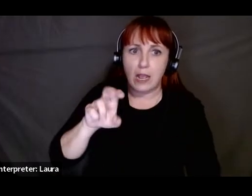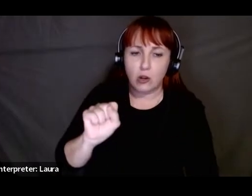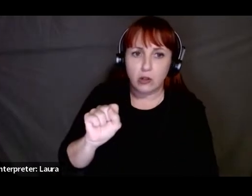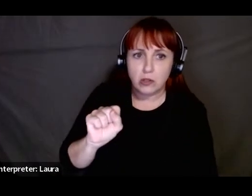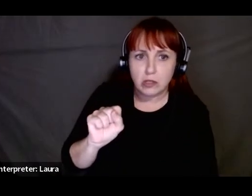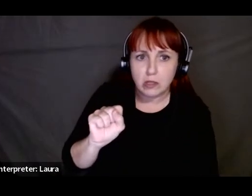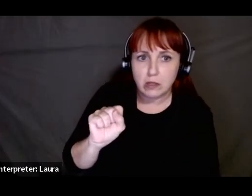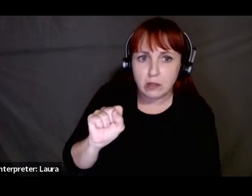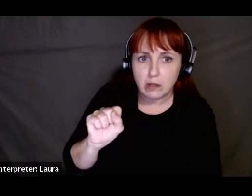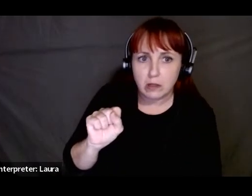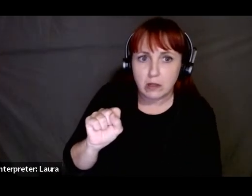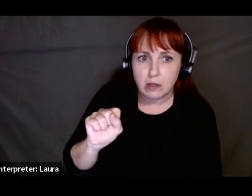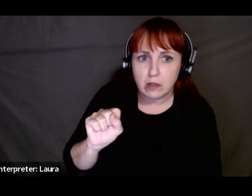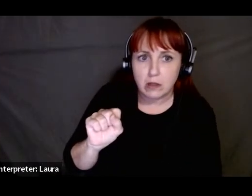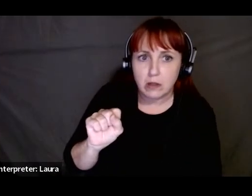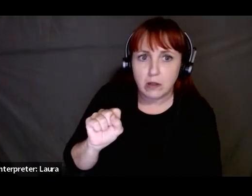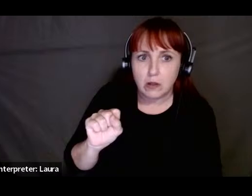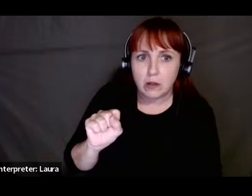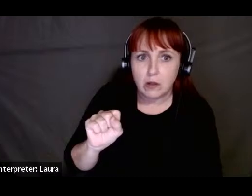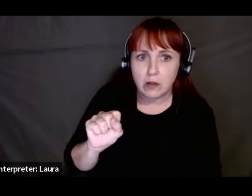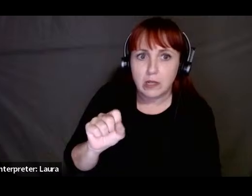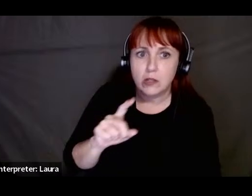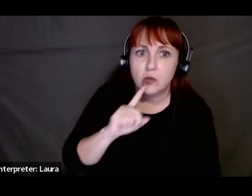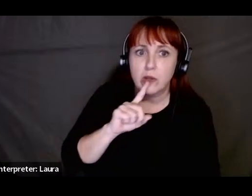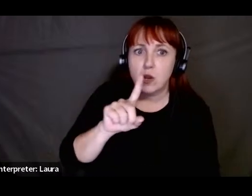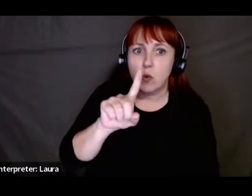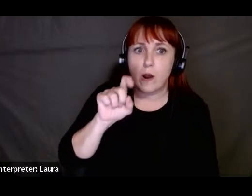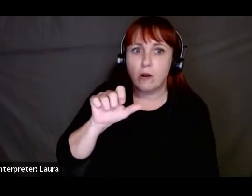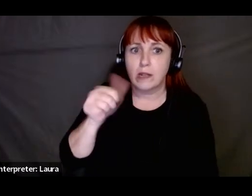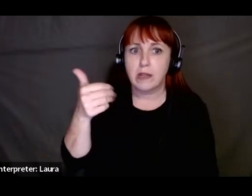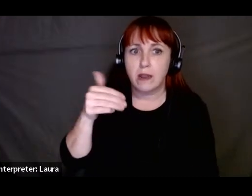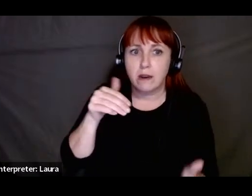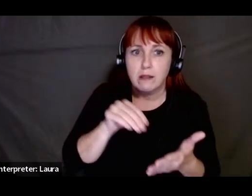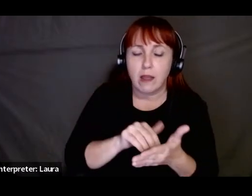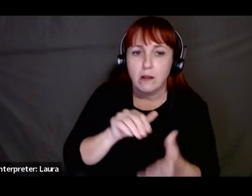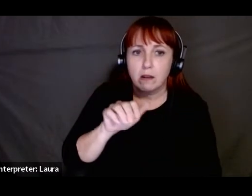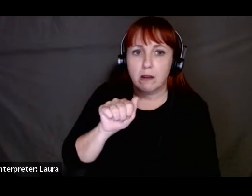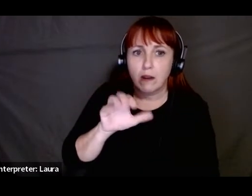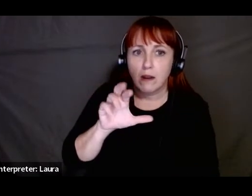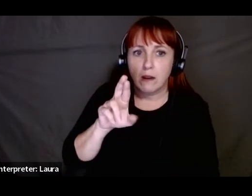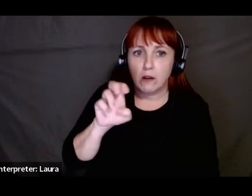a 110,000 acres society.